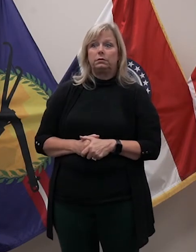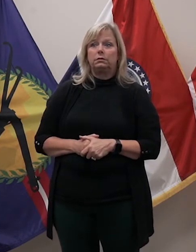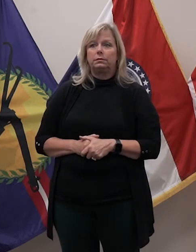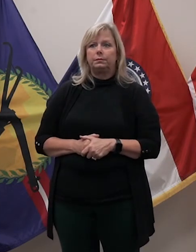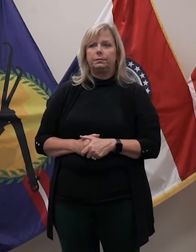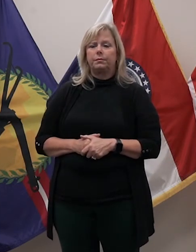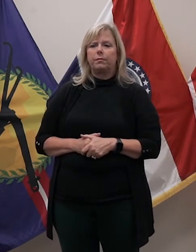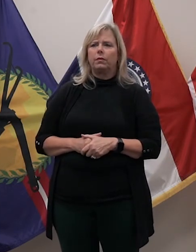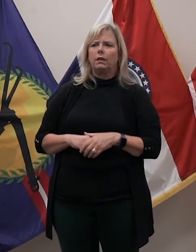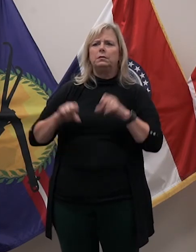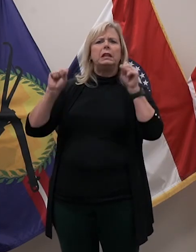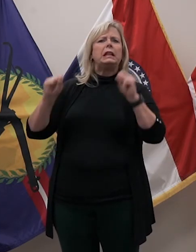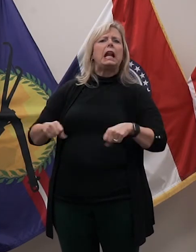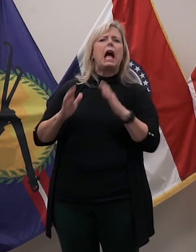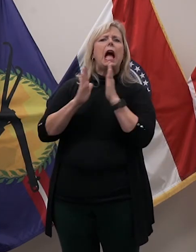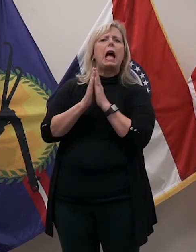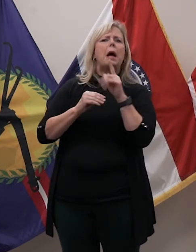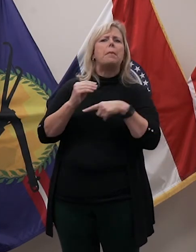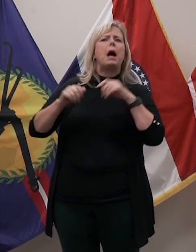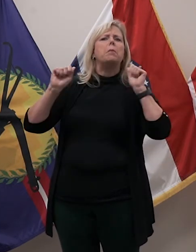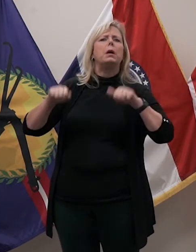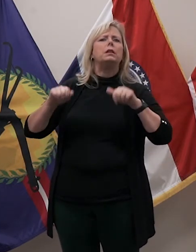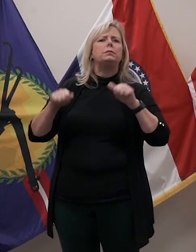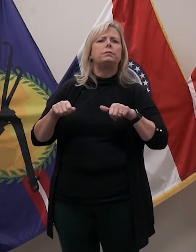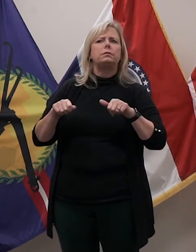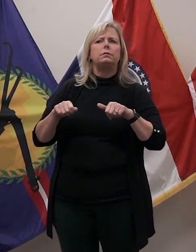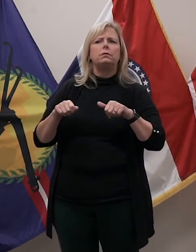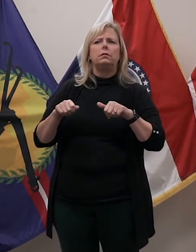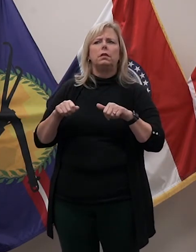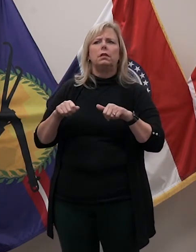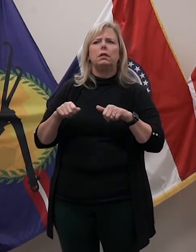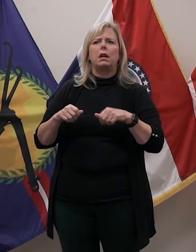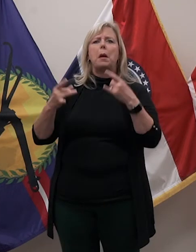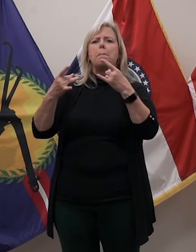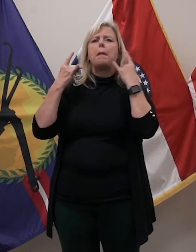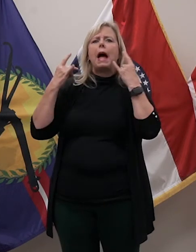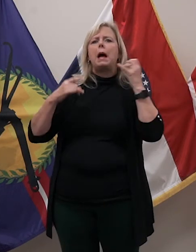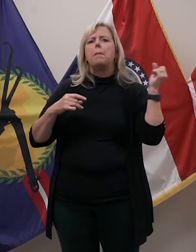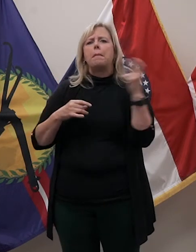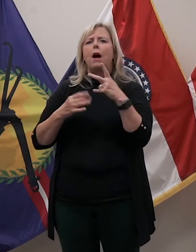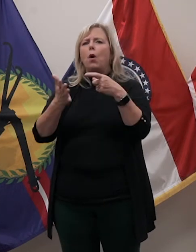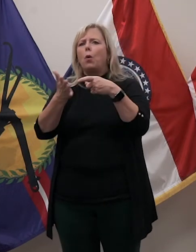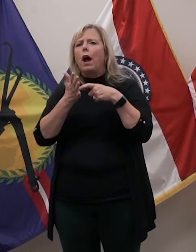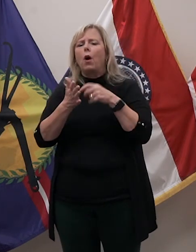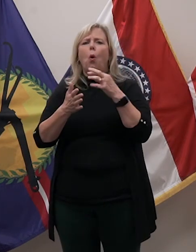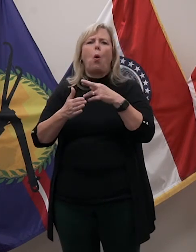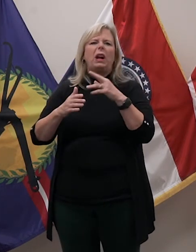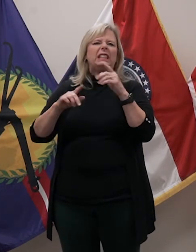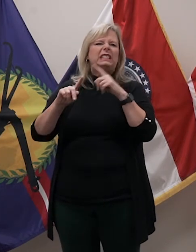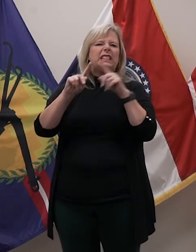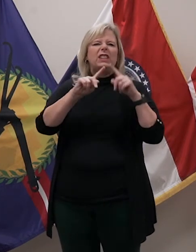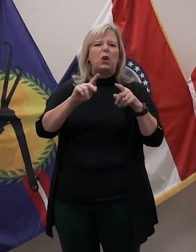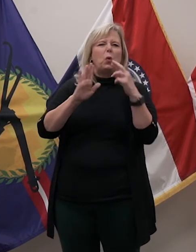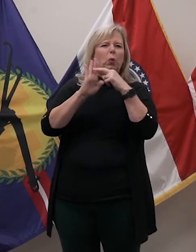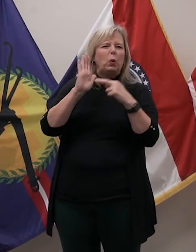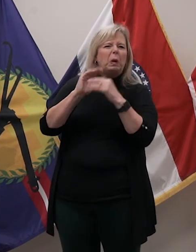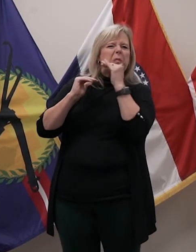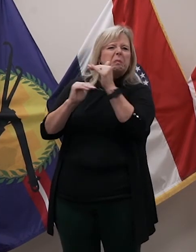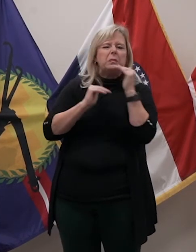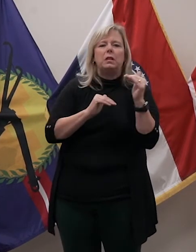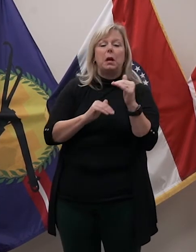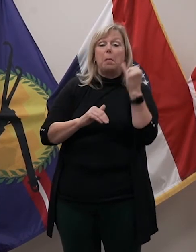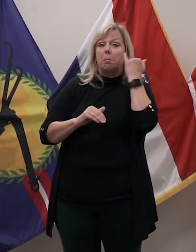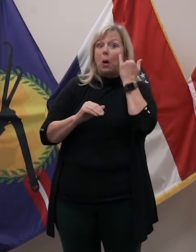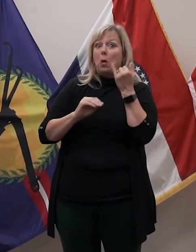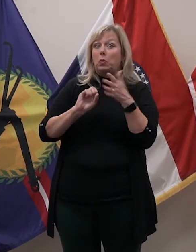Can I ask about the possibility of masks returning or restrictions returning, just in case if